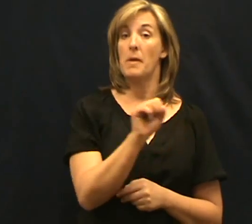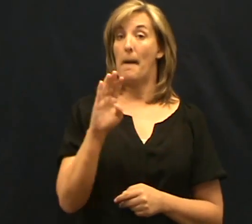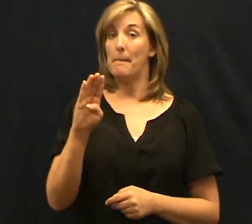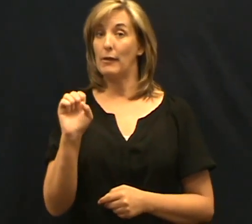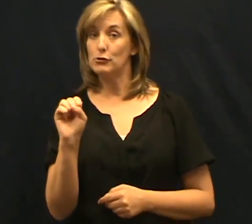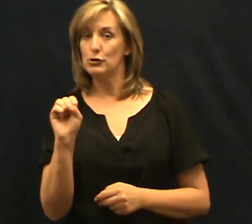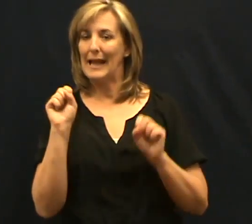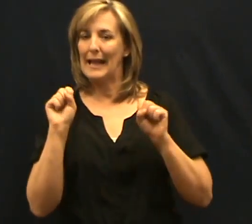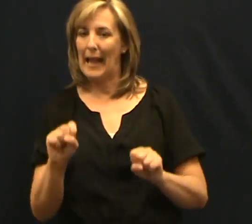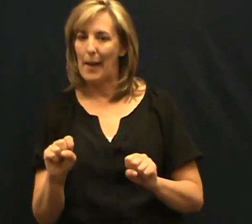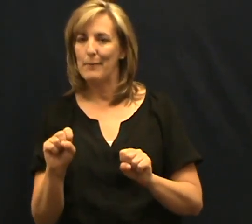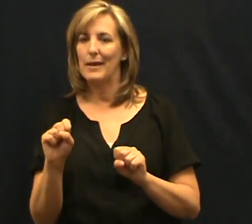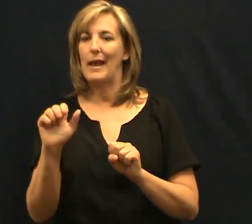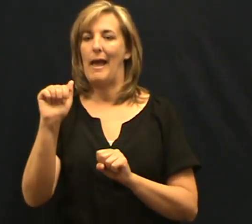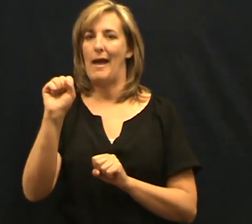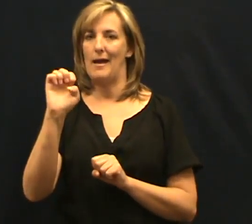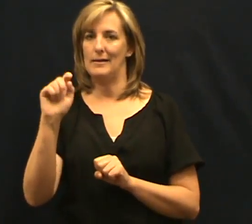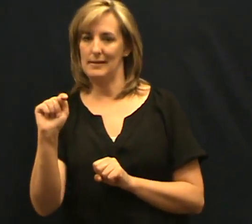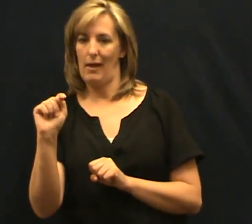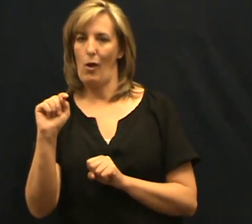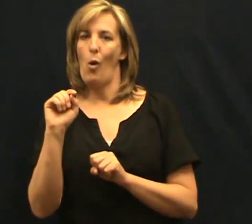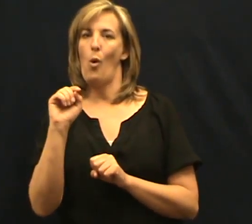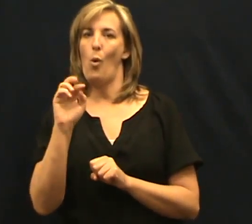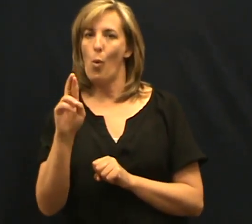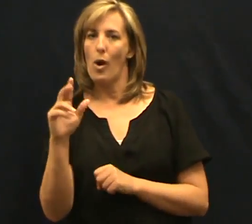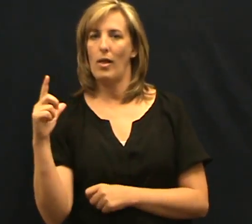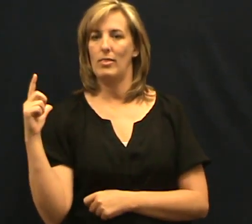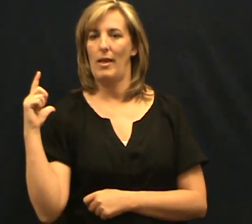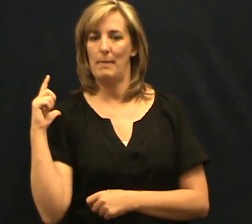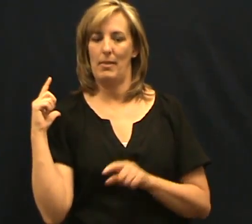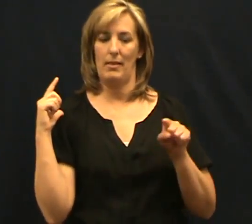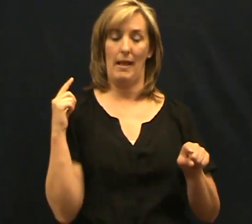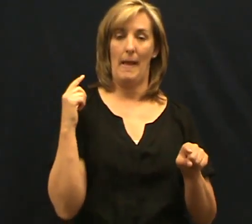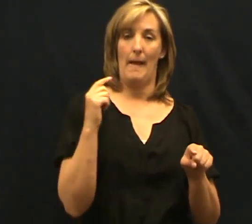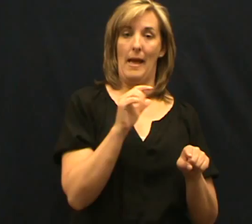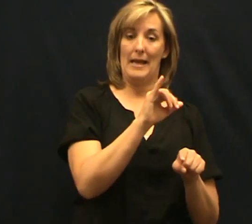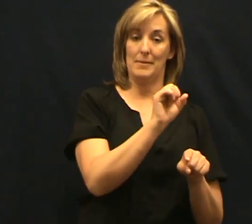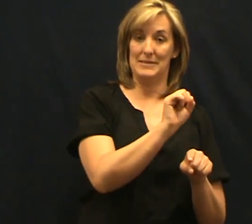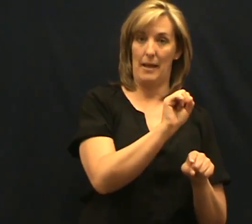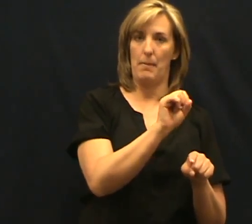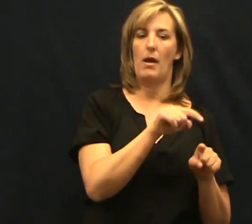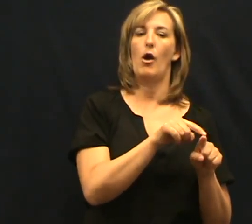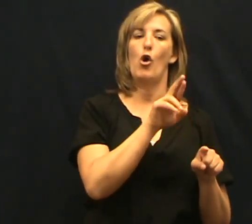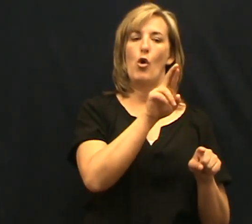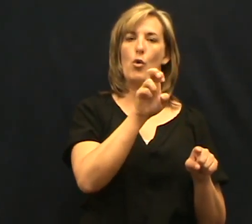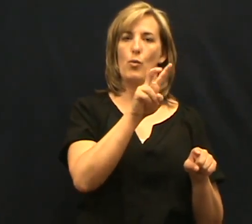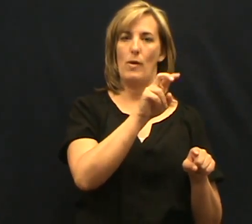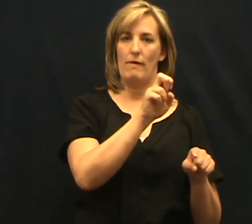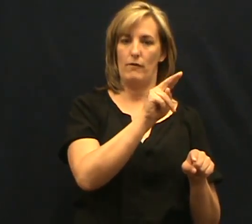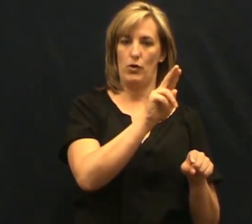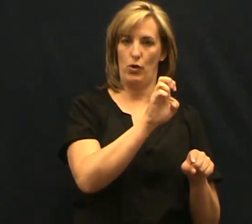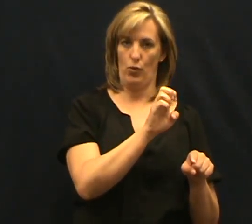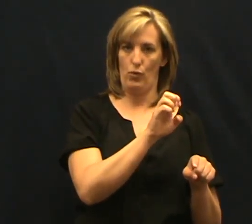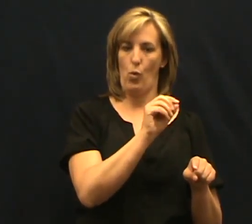an income statement account can be either a revenue or an expense. Each deferral adjustment involves